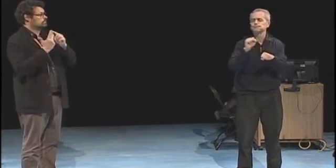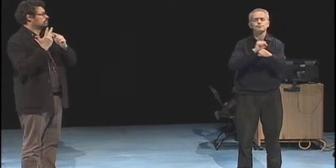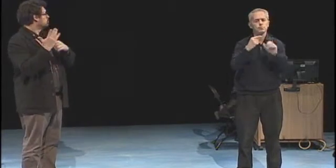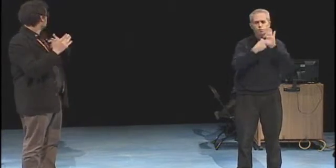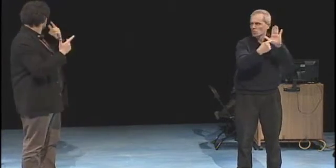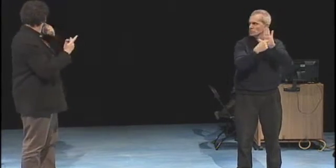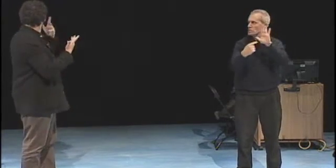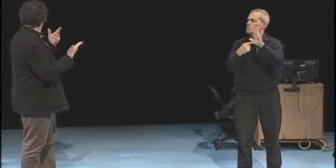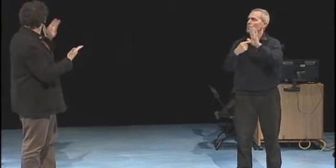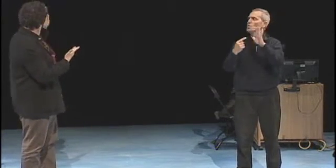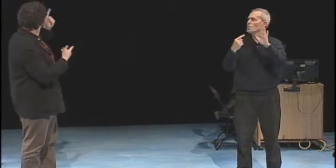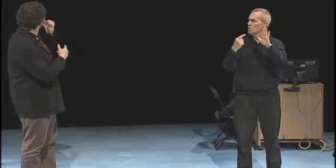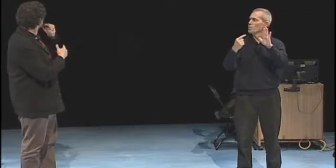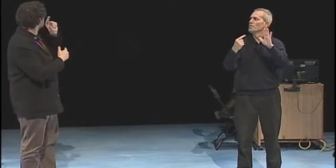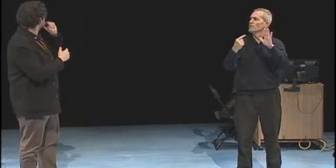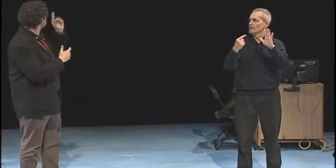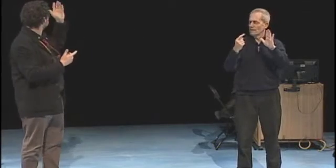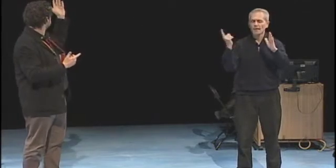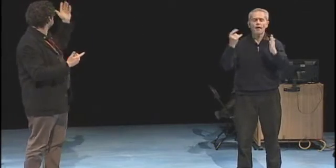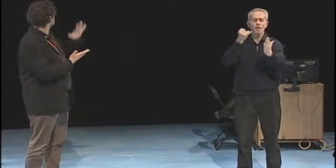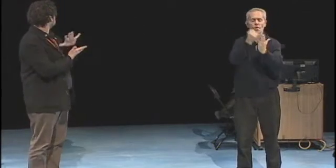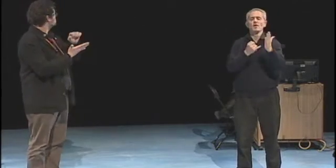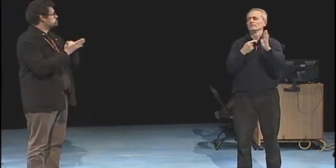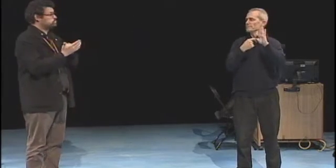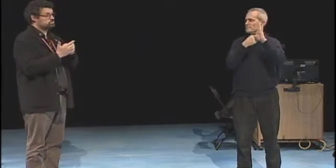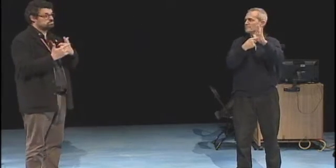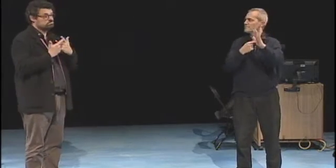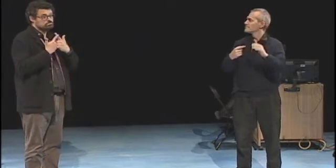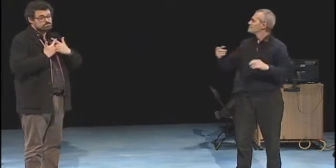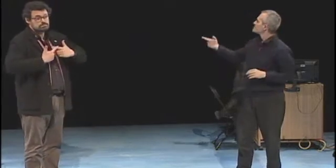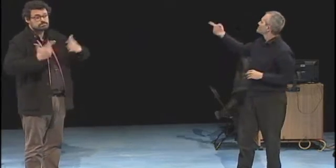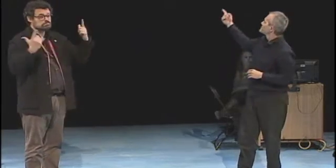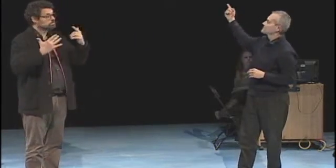you. So as I was working on the flag, I was just overwhelmed with so many ideas.